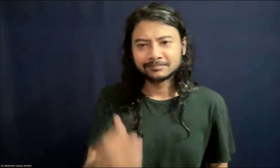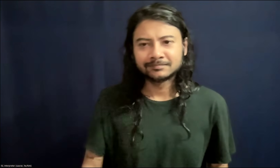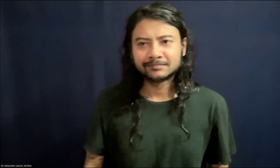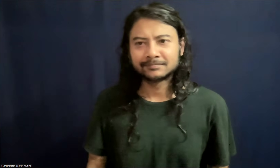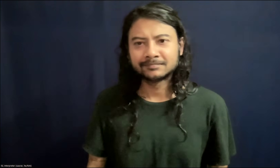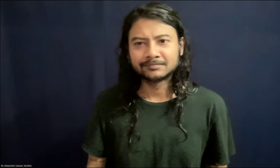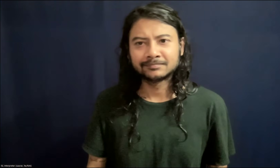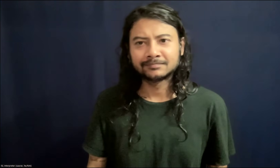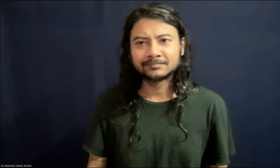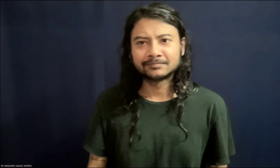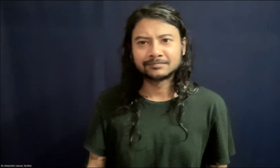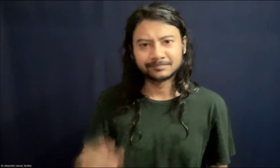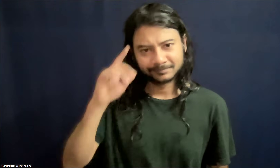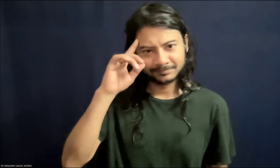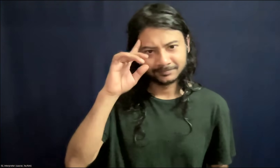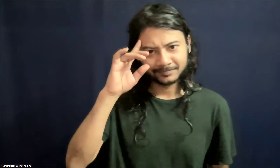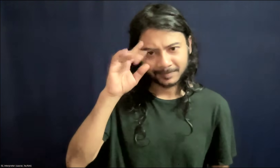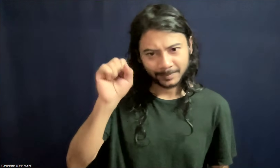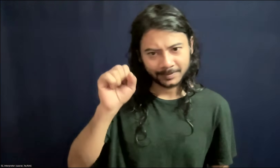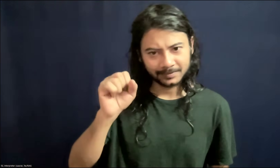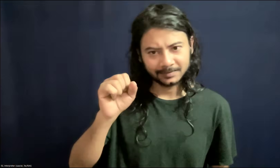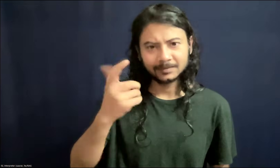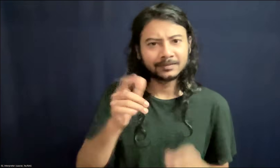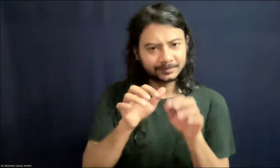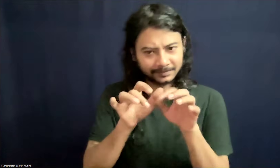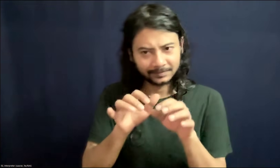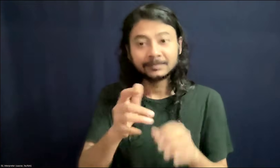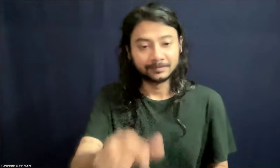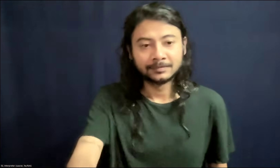Anybody remembers what we learned in the last class?